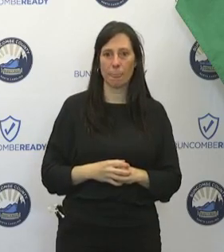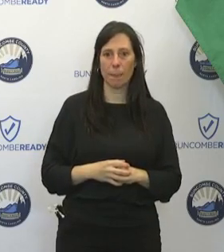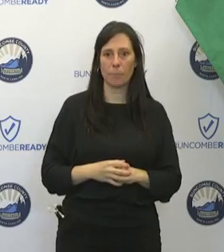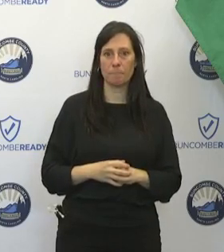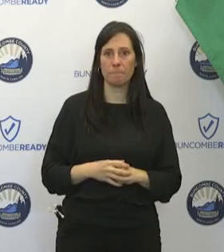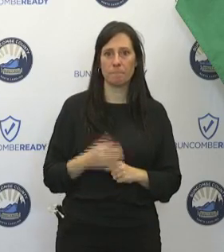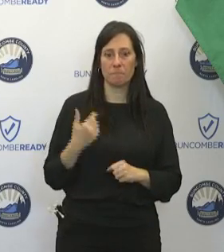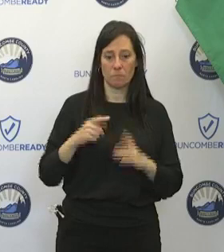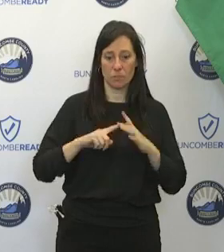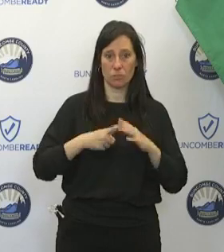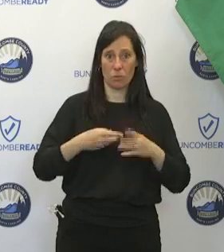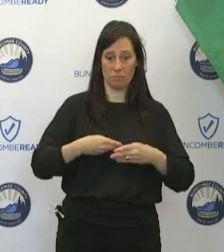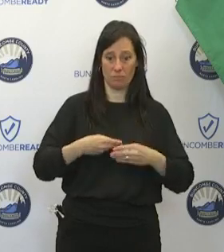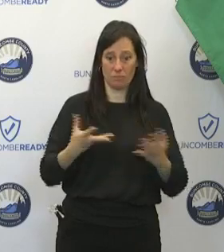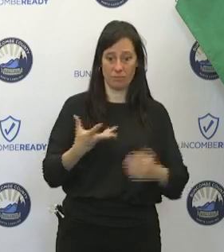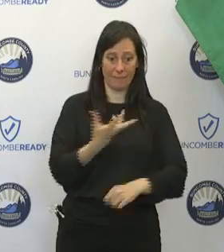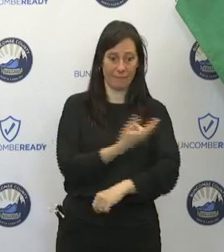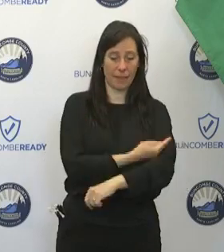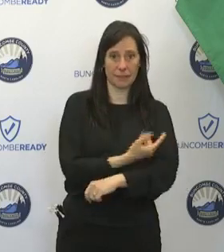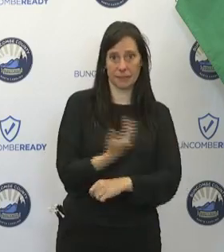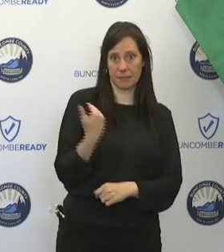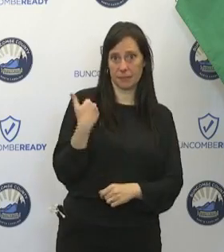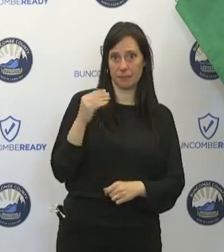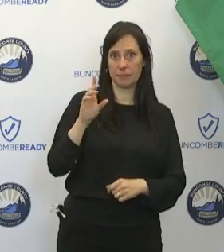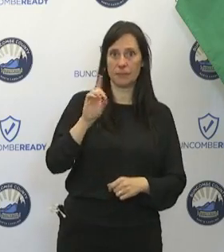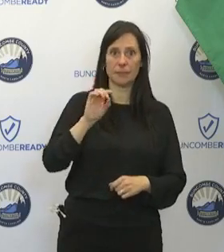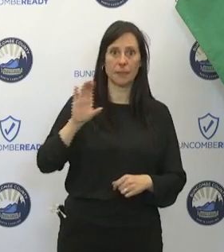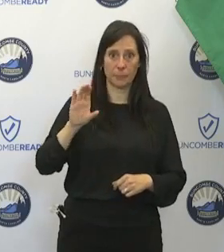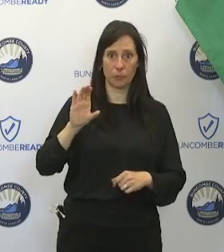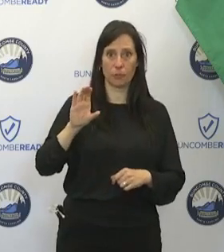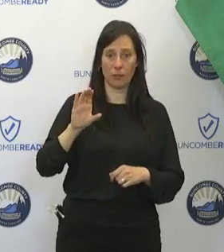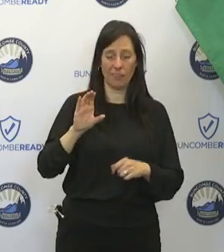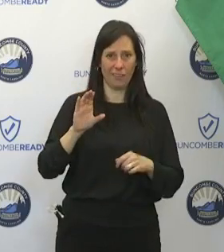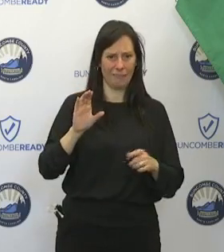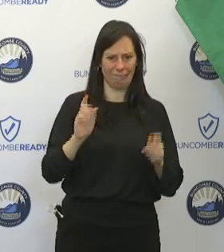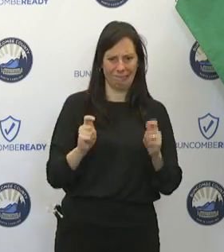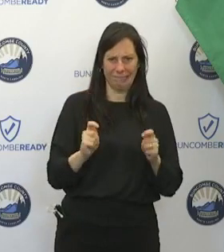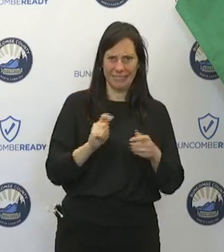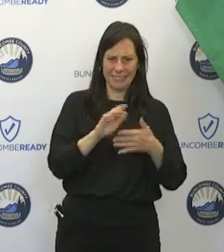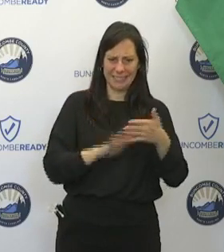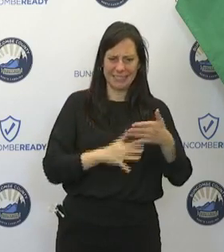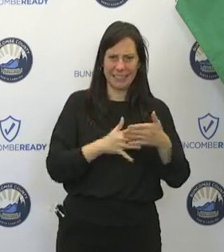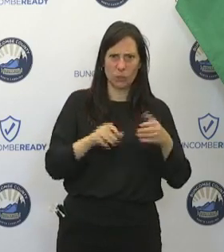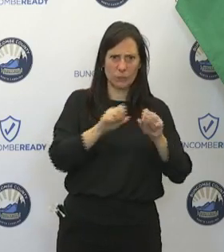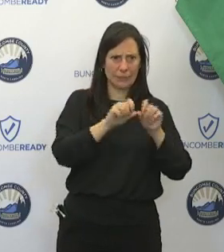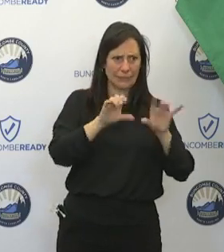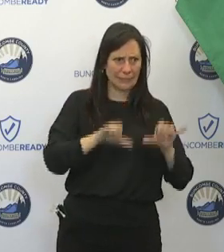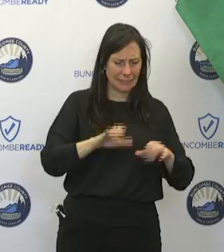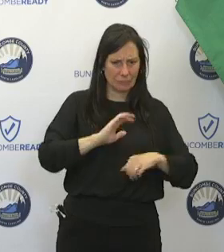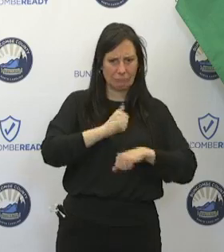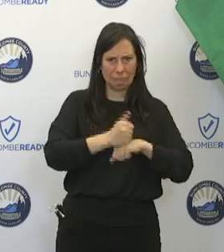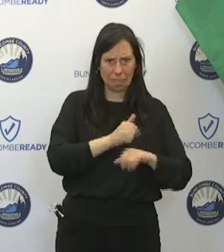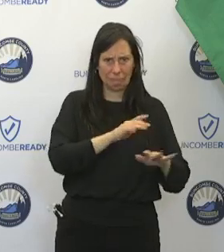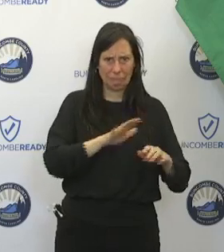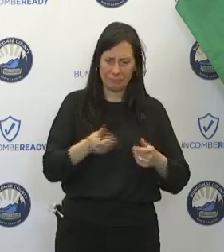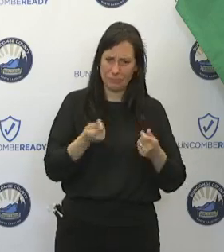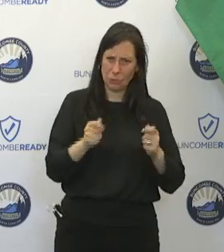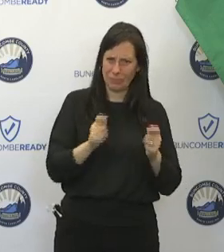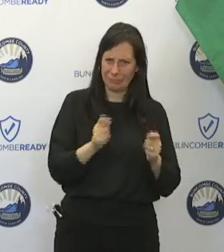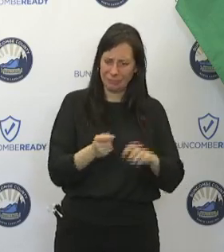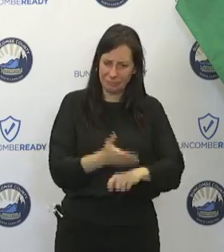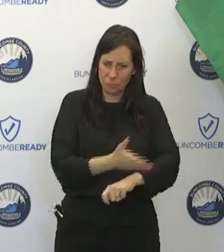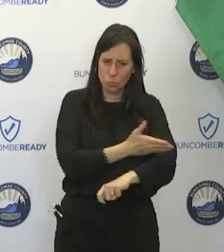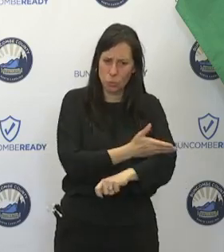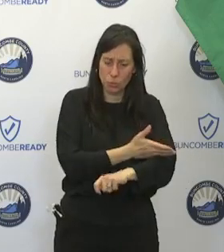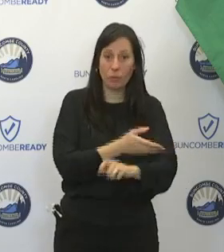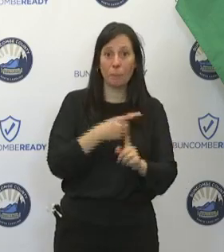back in December, we have worked to improve appointment scheduling, including the implementation of a waitlist process for the